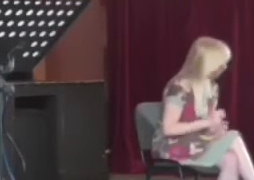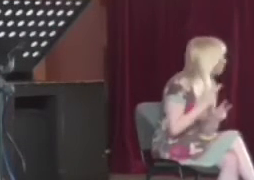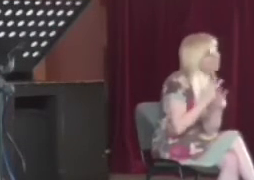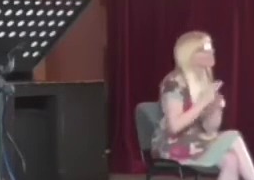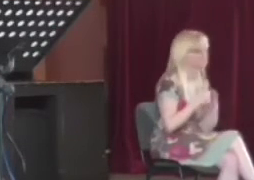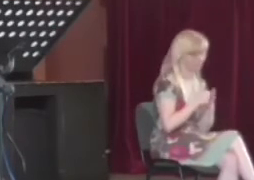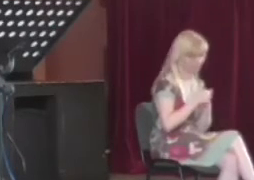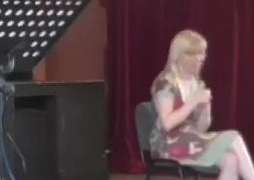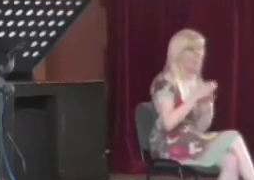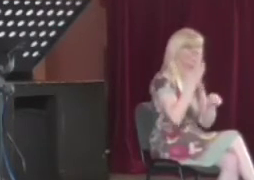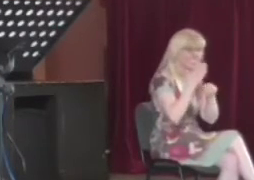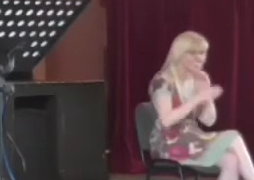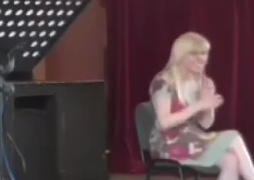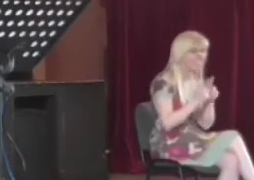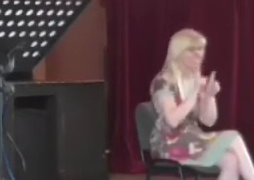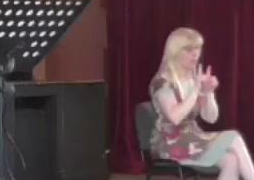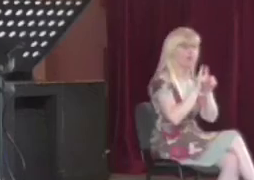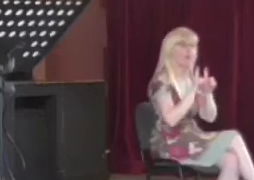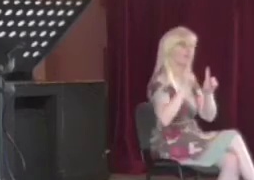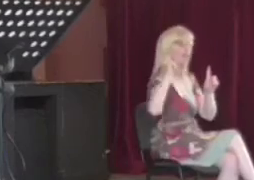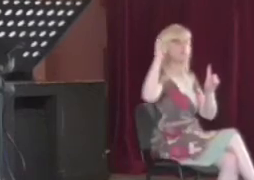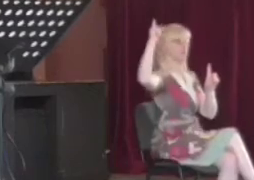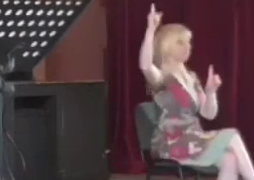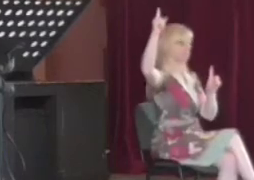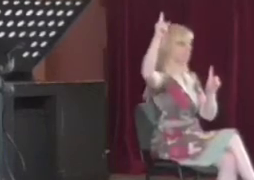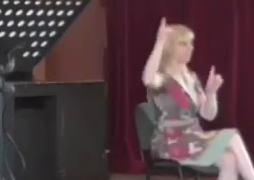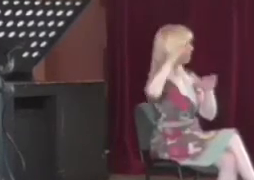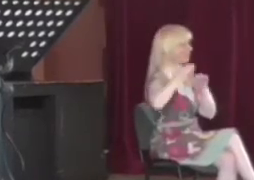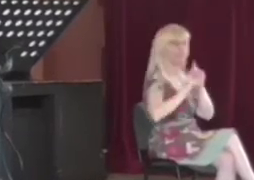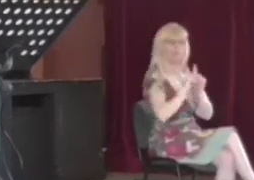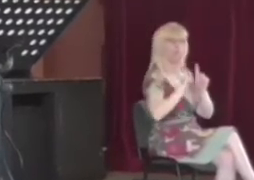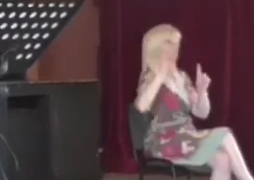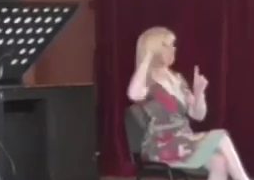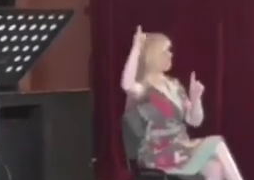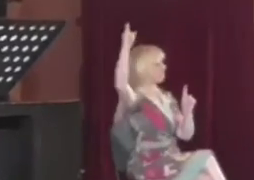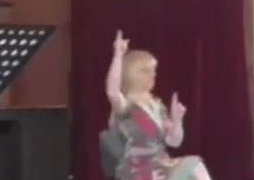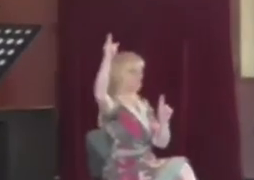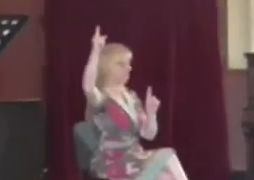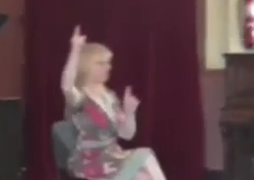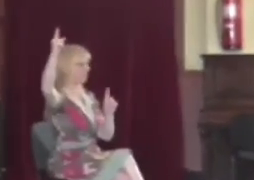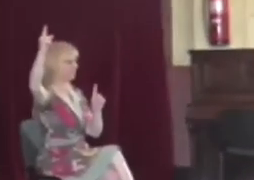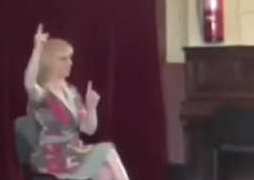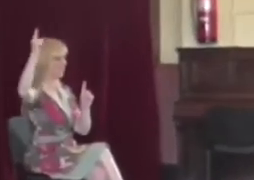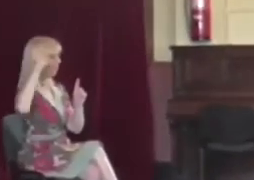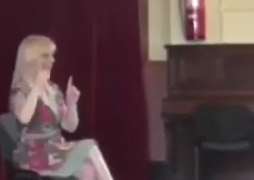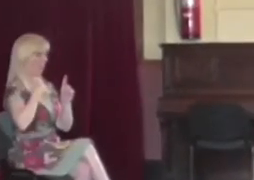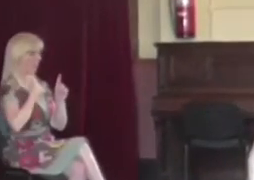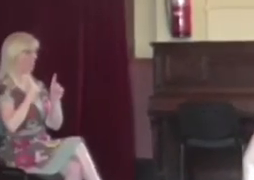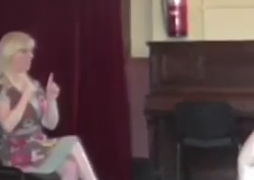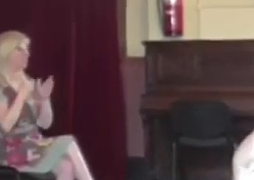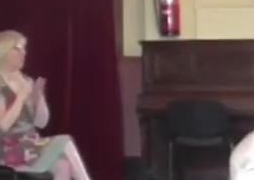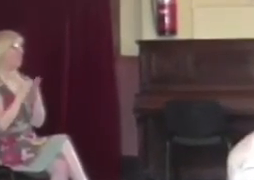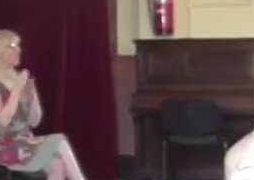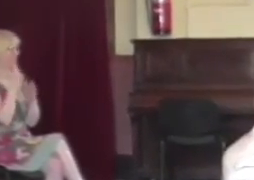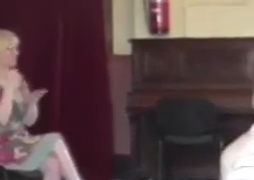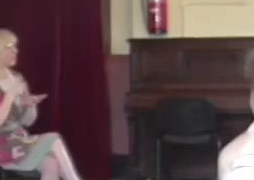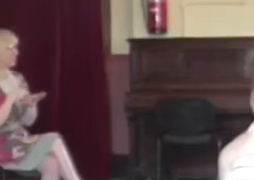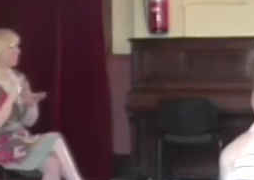team. The chaplaincy team, it's a Catholic school. And so one of the leaders of